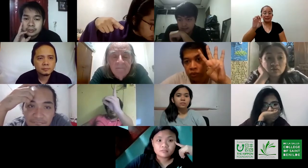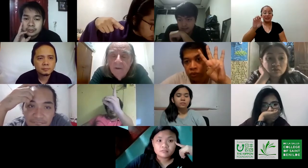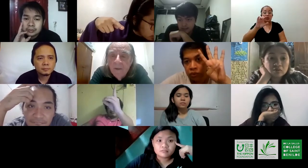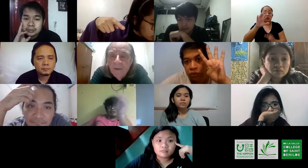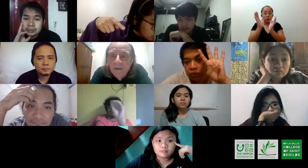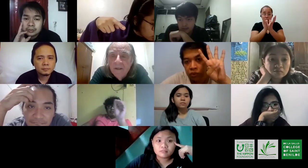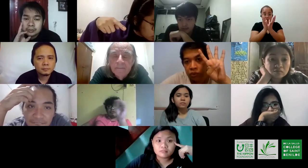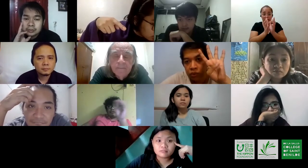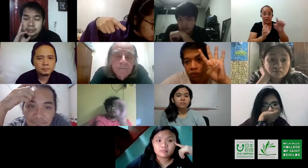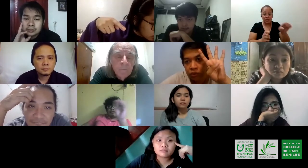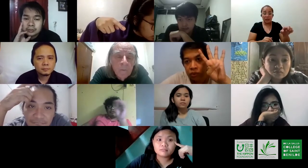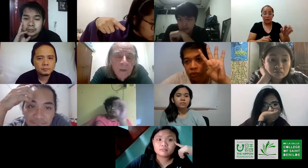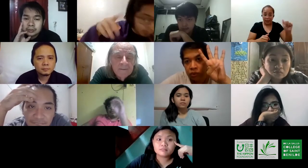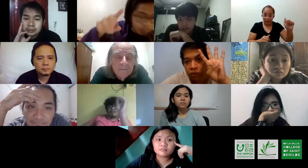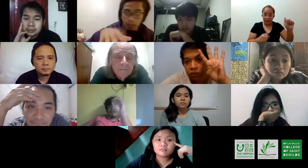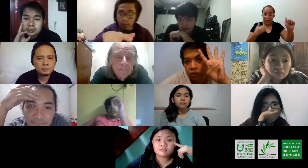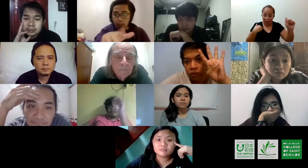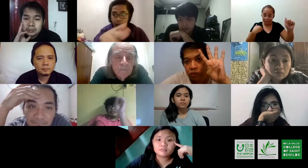have a deaf community?